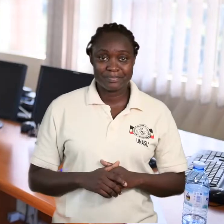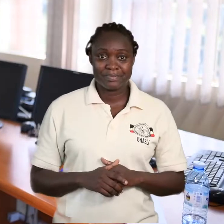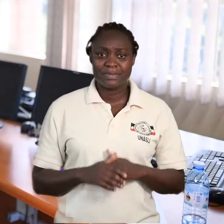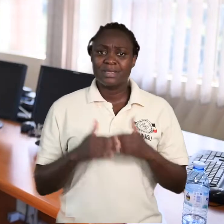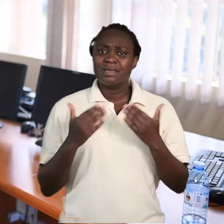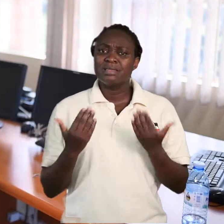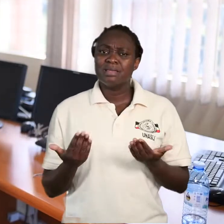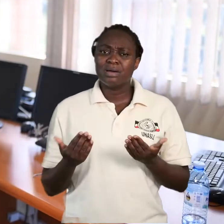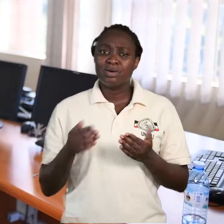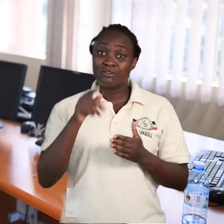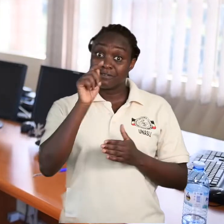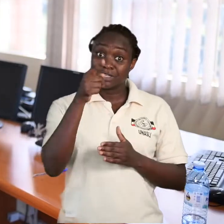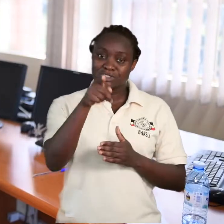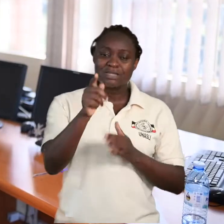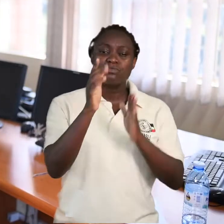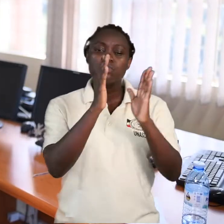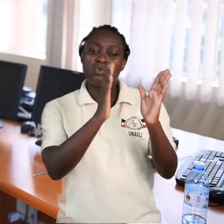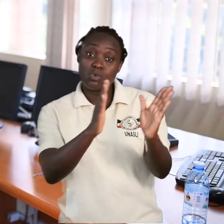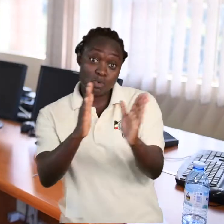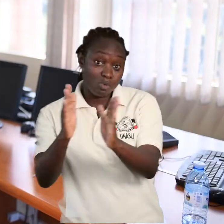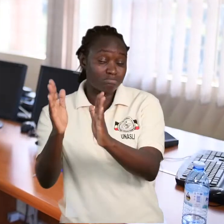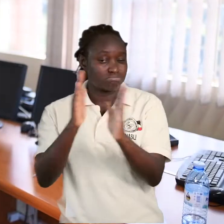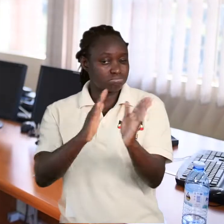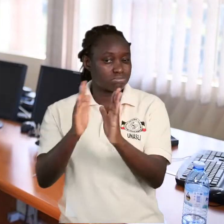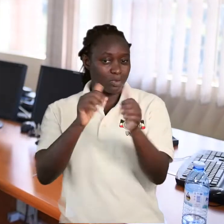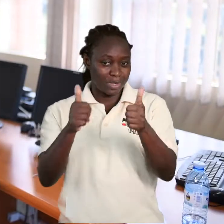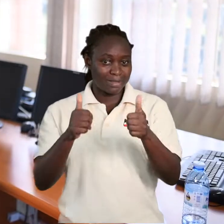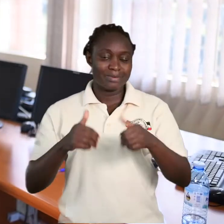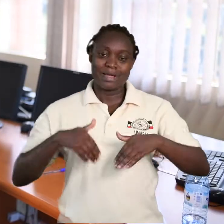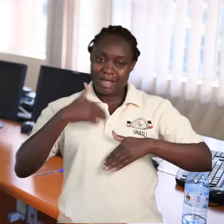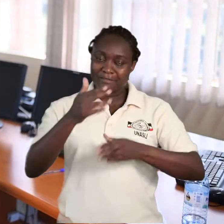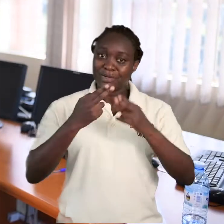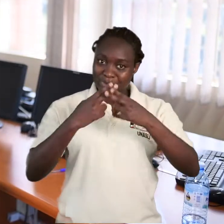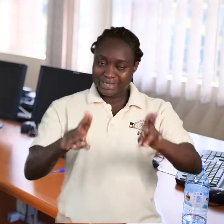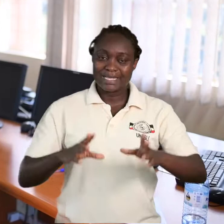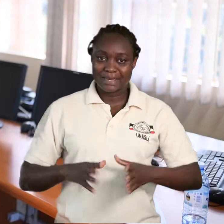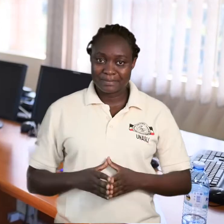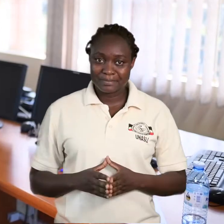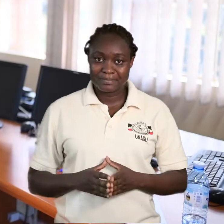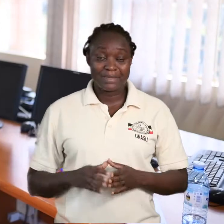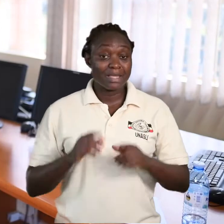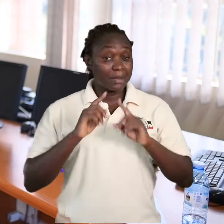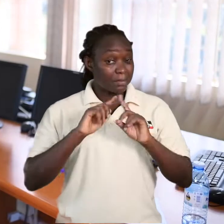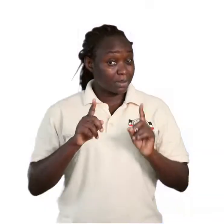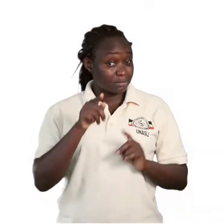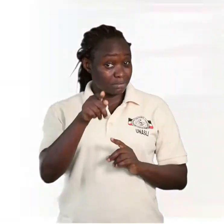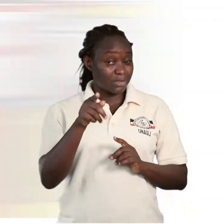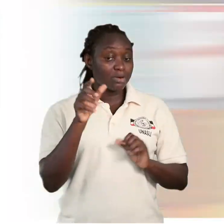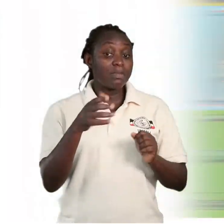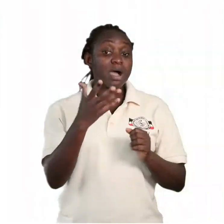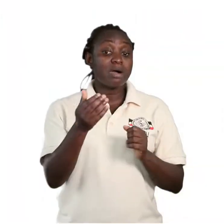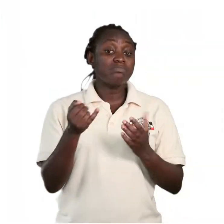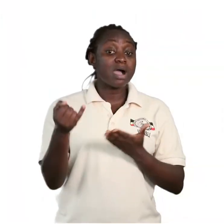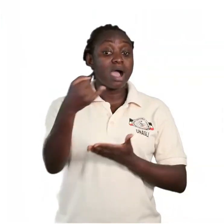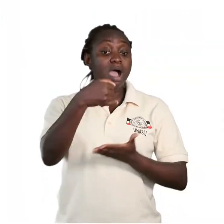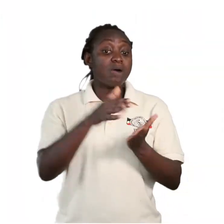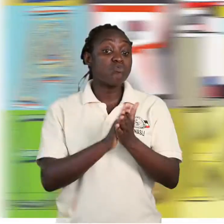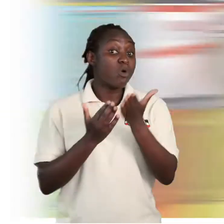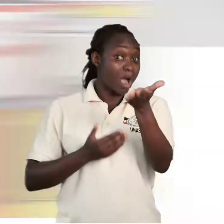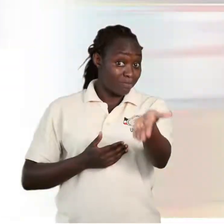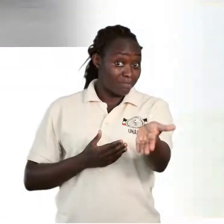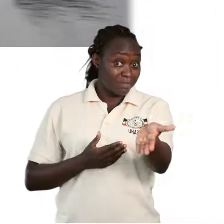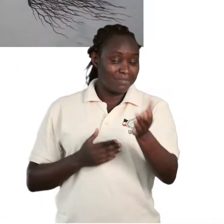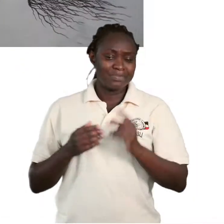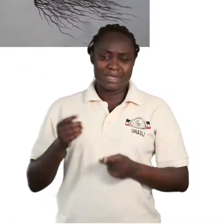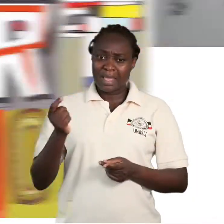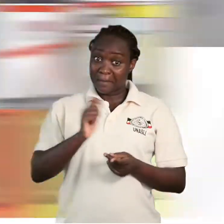want you to get organized as the lesson is yet to start. Make sure that you have the art book with you, you have